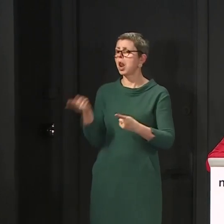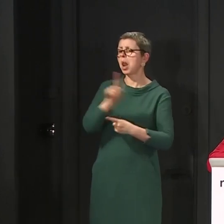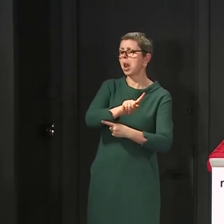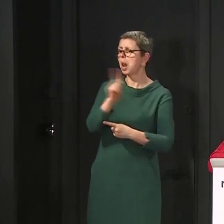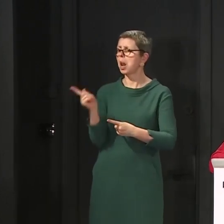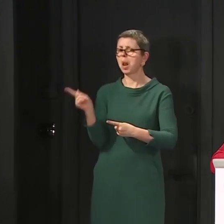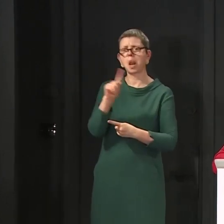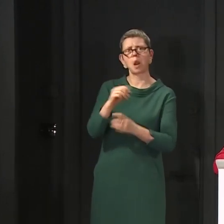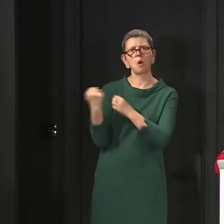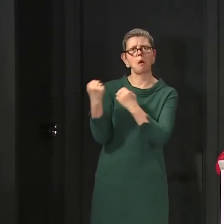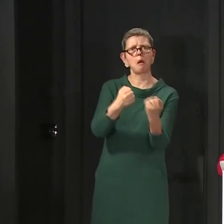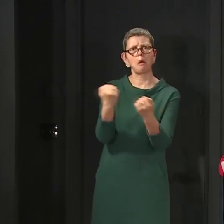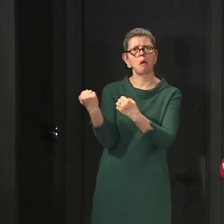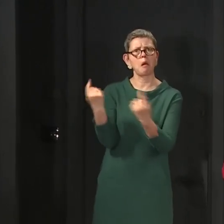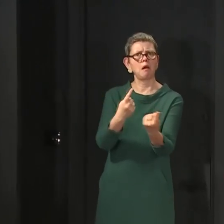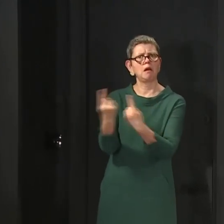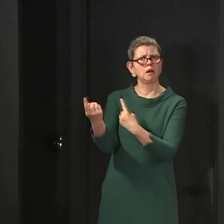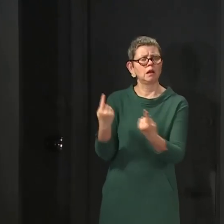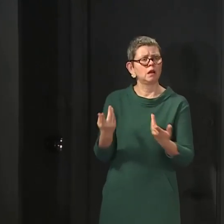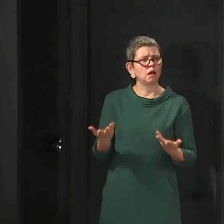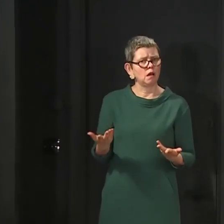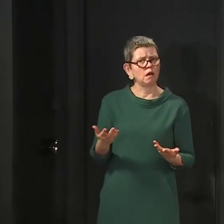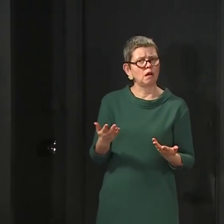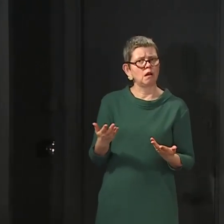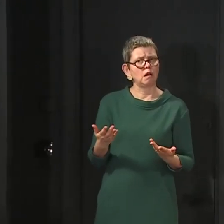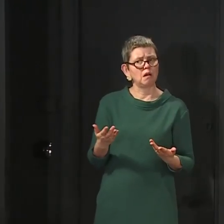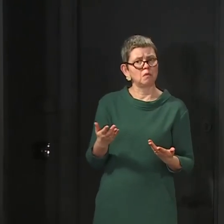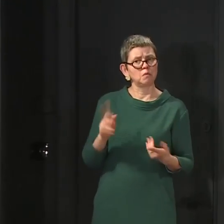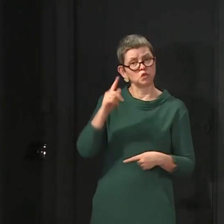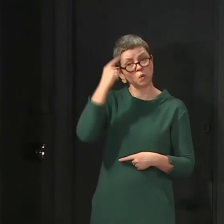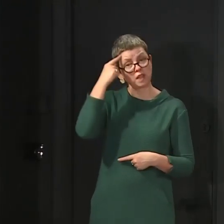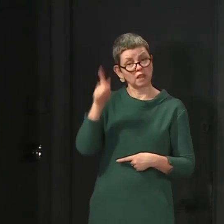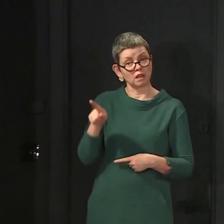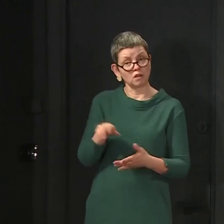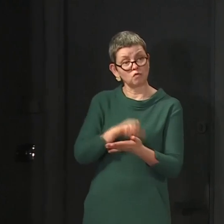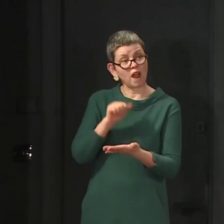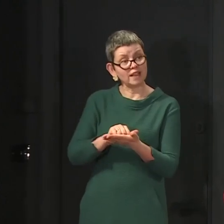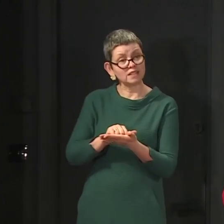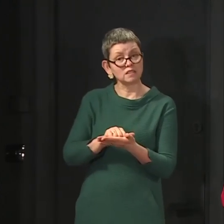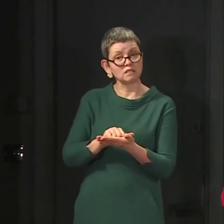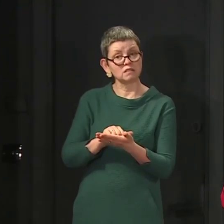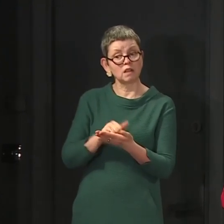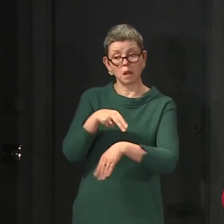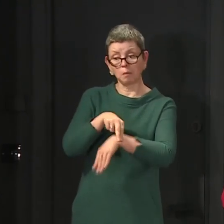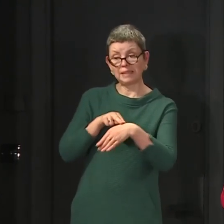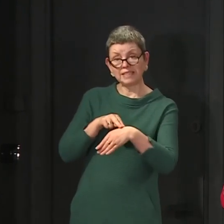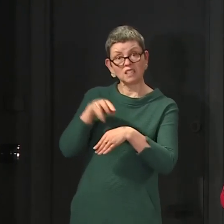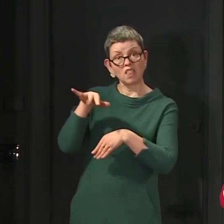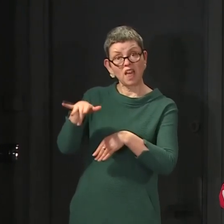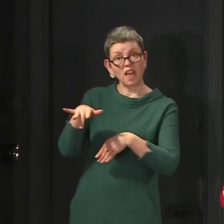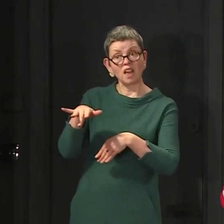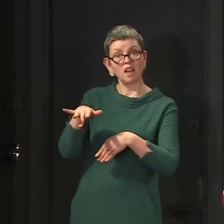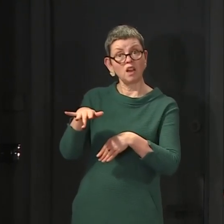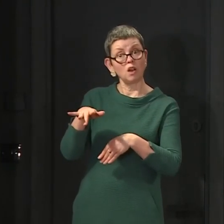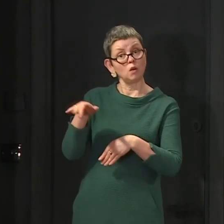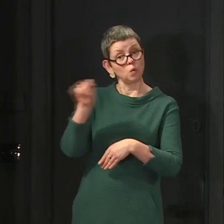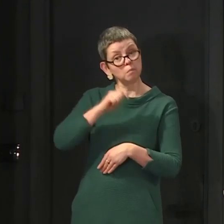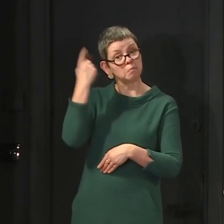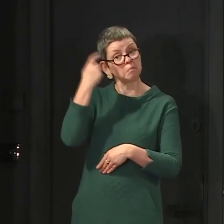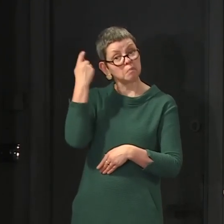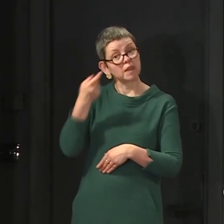if the English decide they want to ease up." Are these comments something you would agree with? And is any kind of policing presence at the border something the Scottish Government has